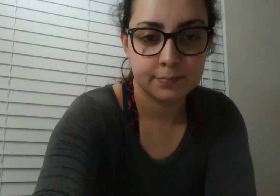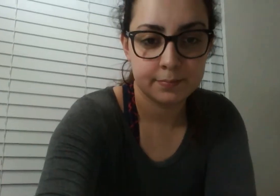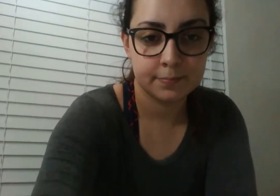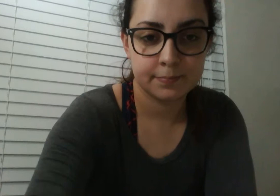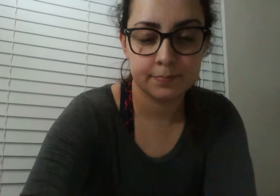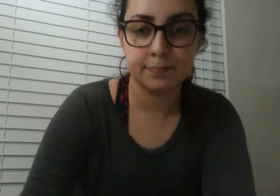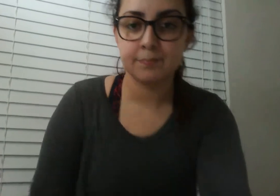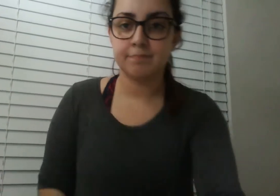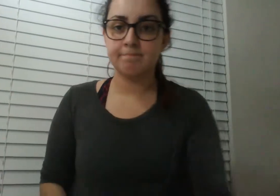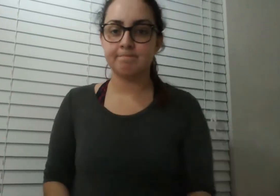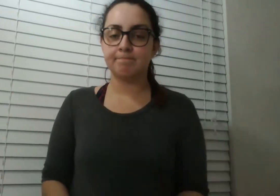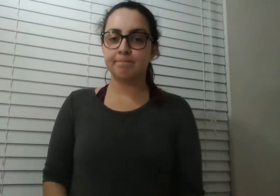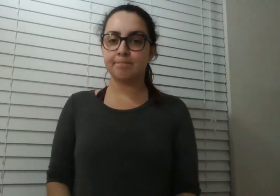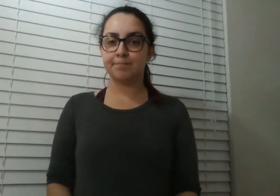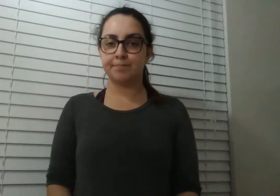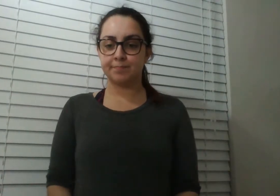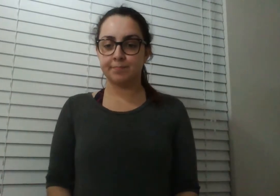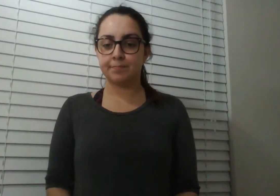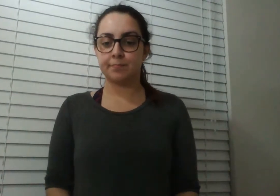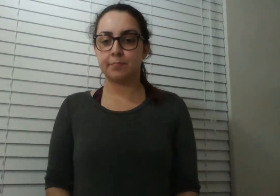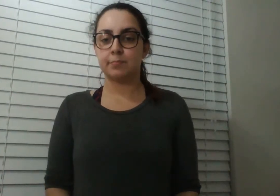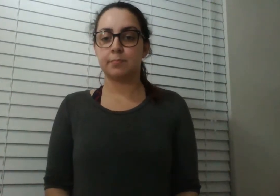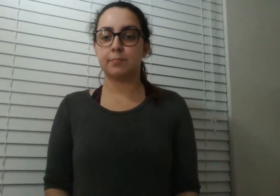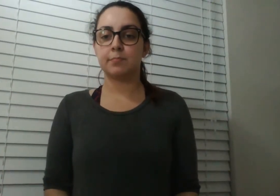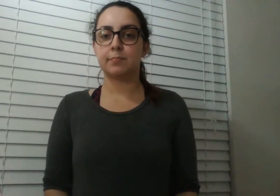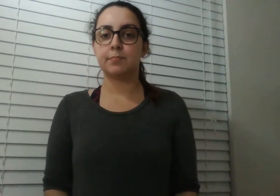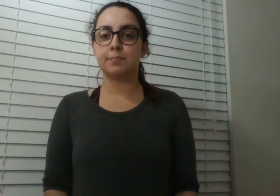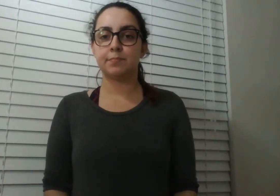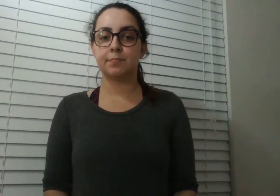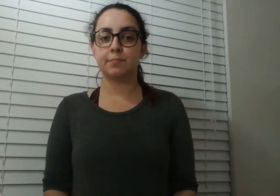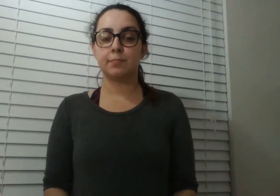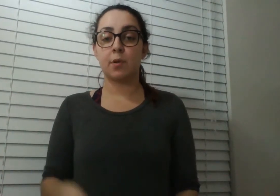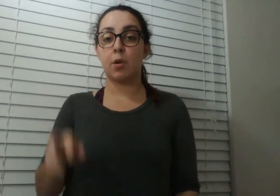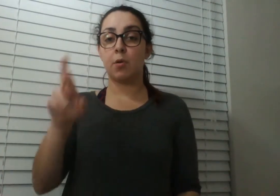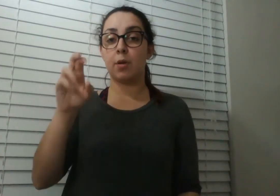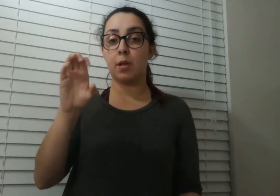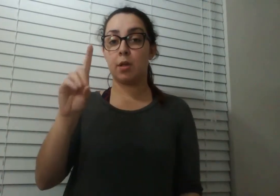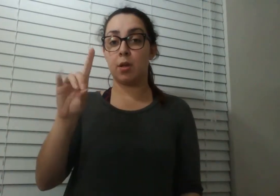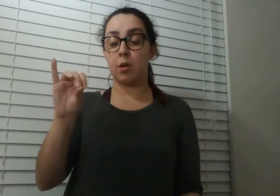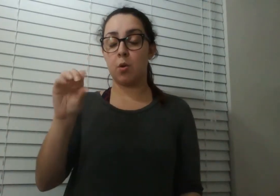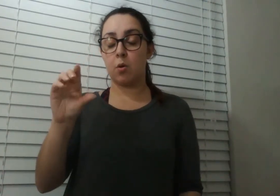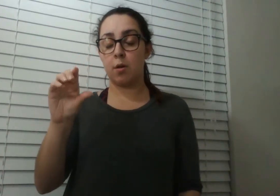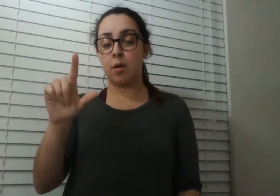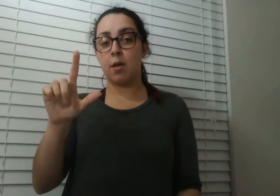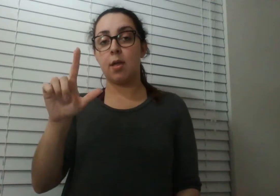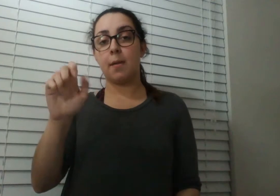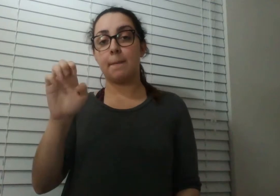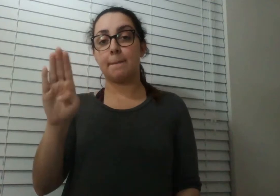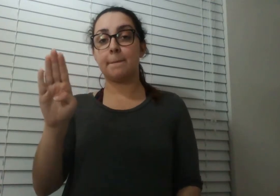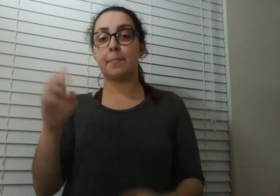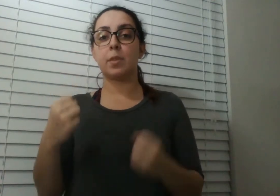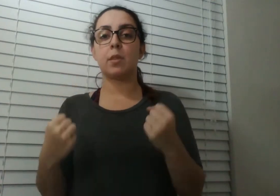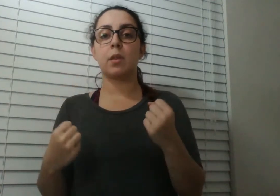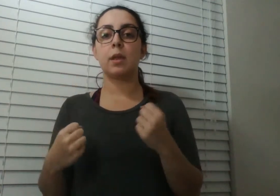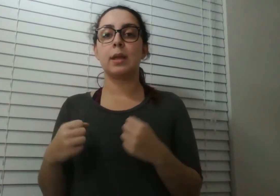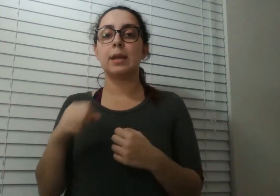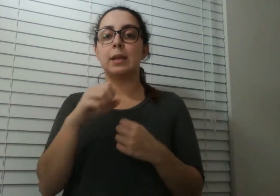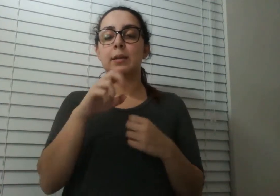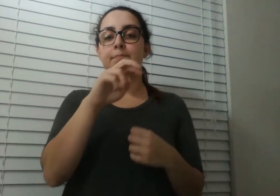Hi, this is Vin Leota. Hi, this is Rick Rollins. Radiolab is supported in part by the National Science Foundation and the Alfred P.